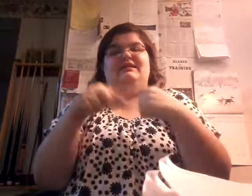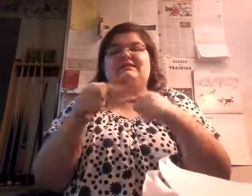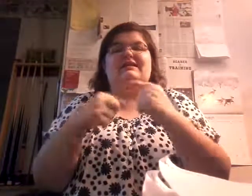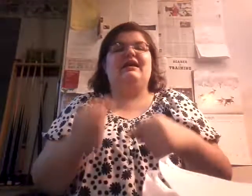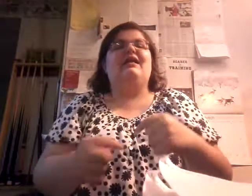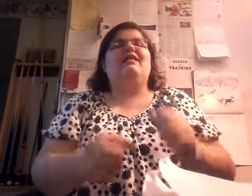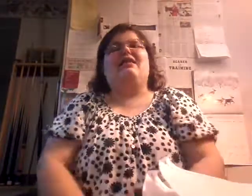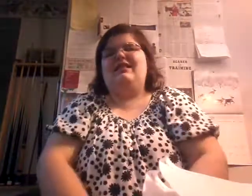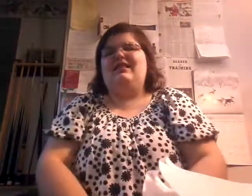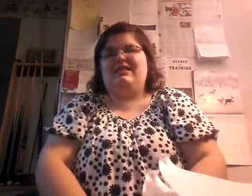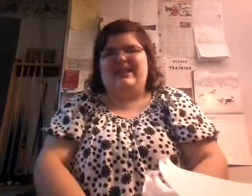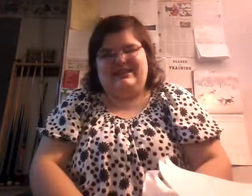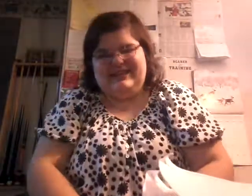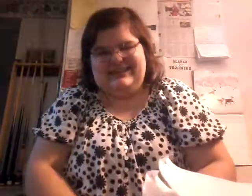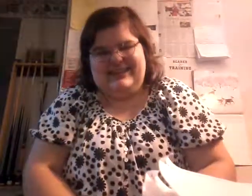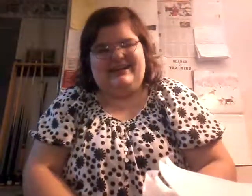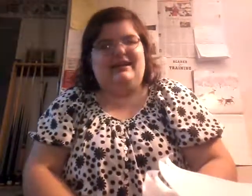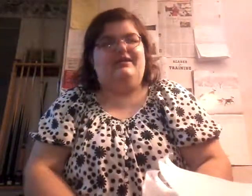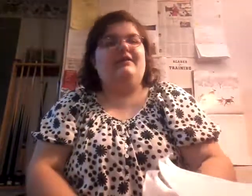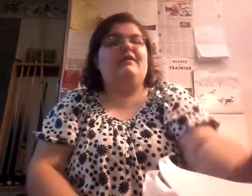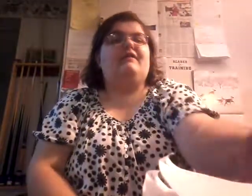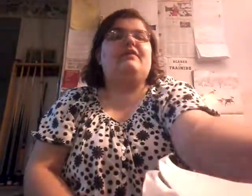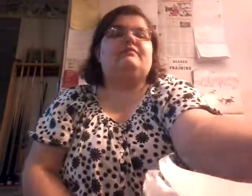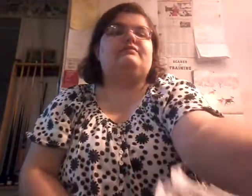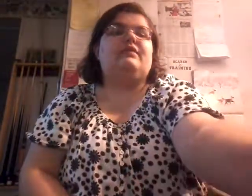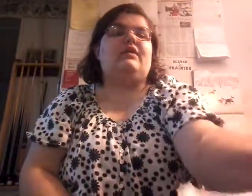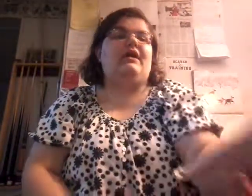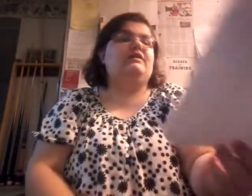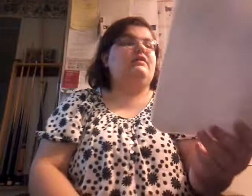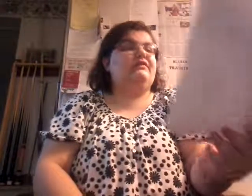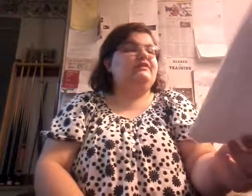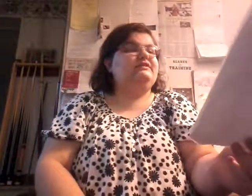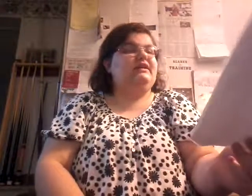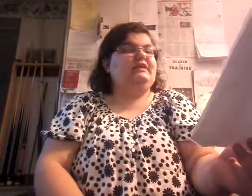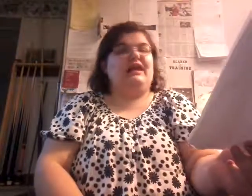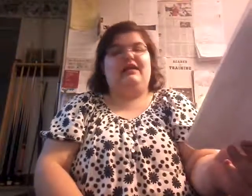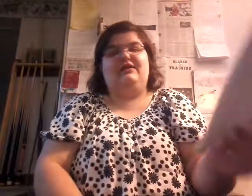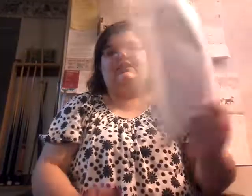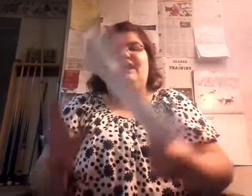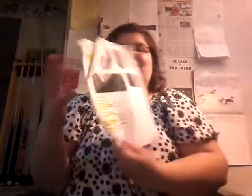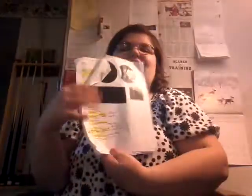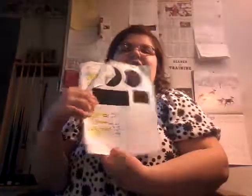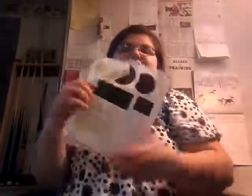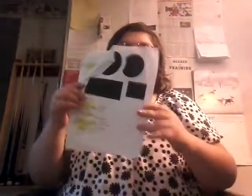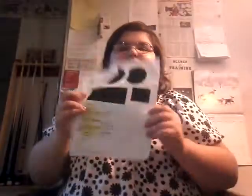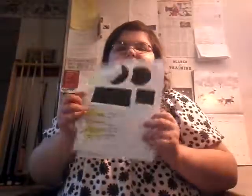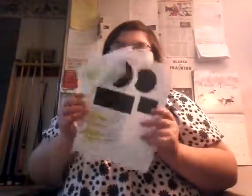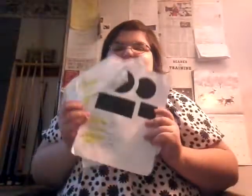signs. Let's get started. Okay, so the first sign I learned, and yes, I'm gonna go off my